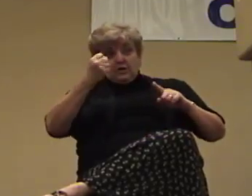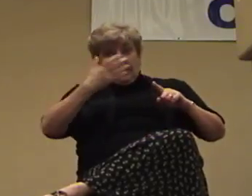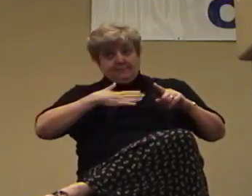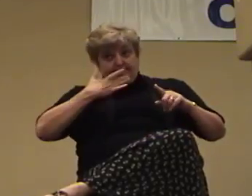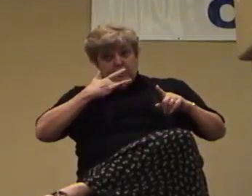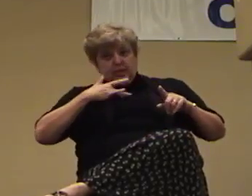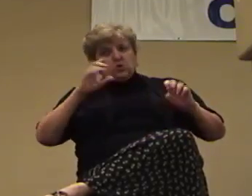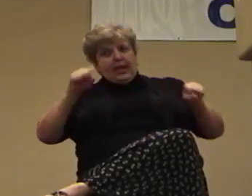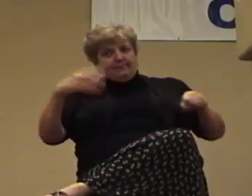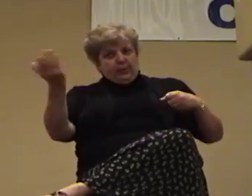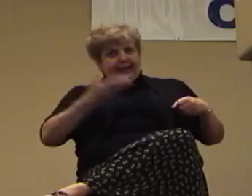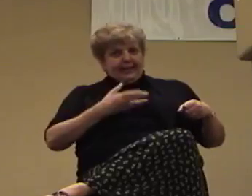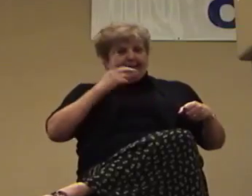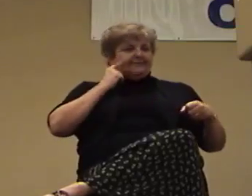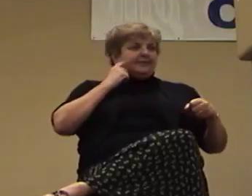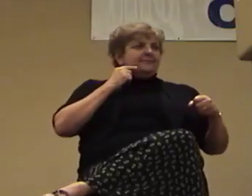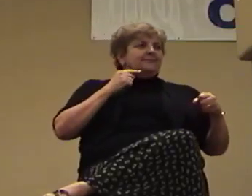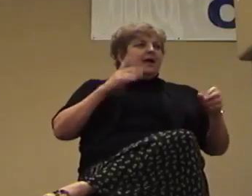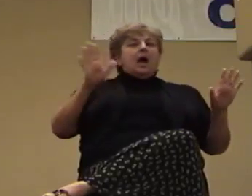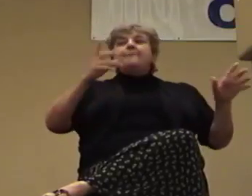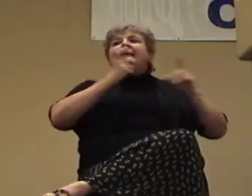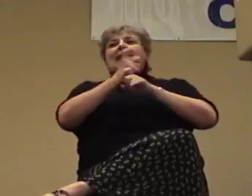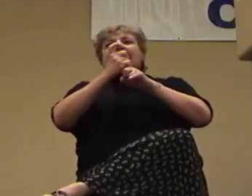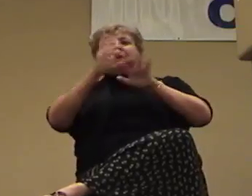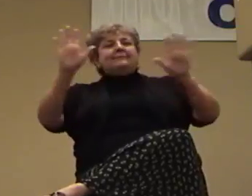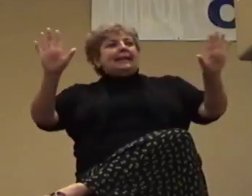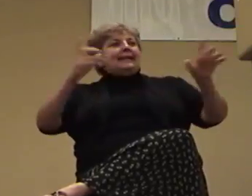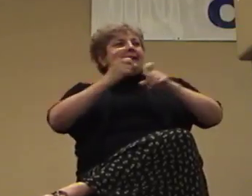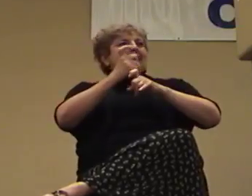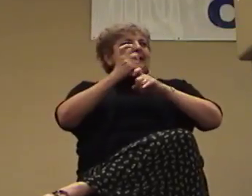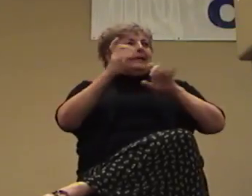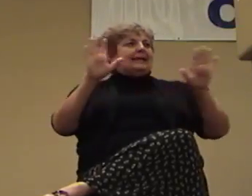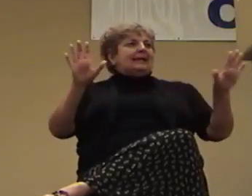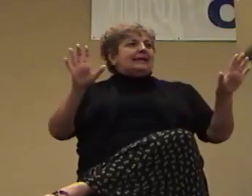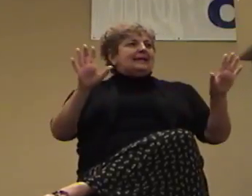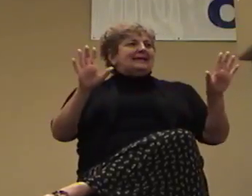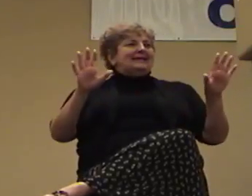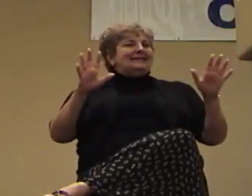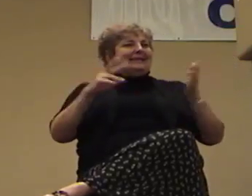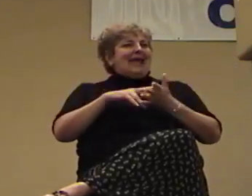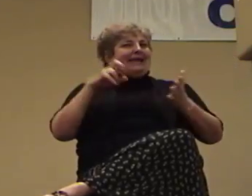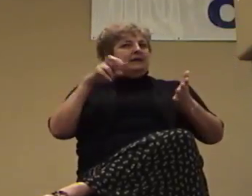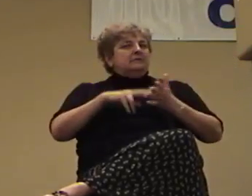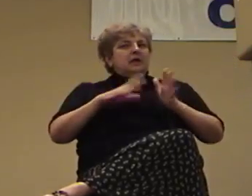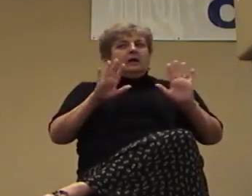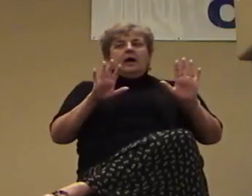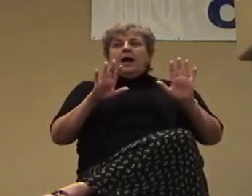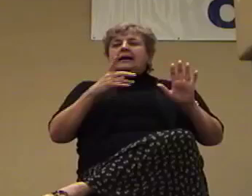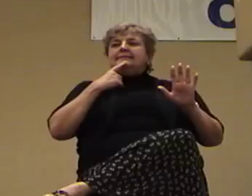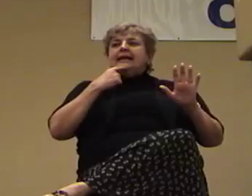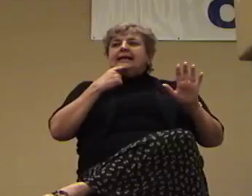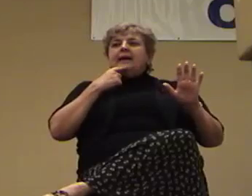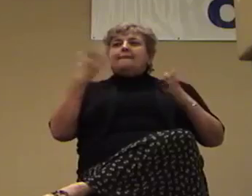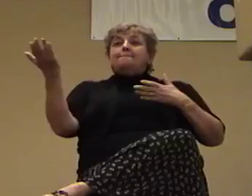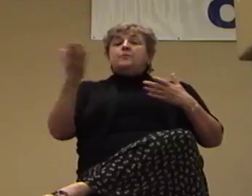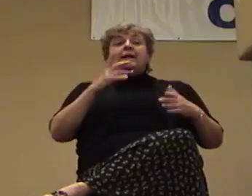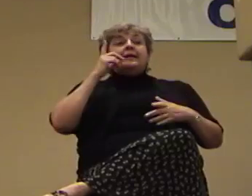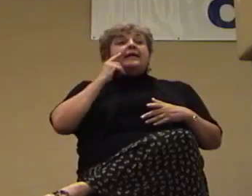I told my friends, I'm kidding. I'm kidding. Okay? I told my friends, I said, bring a gift for a